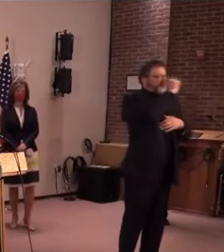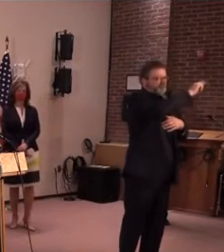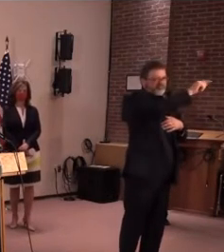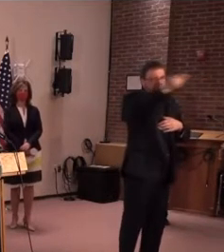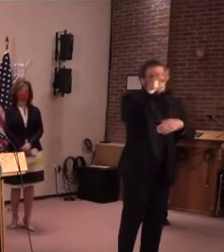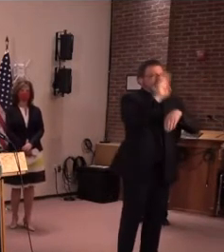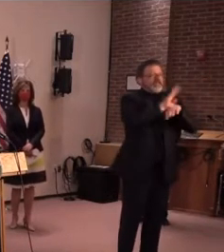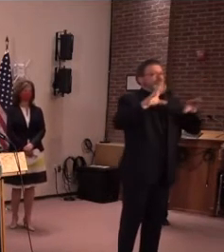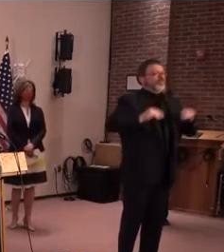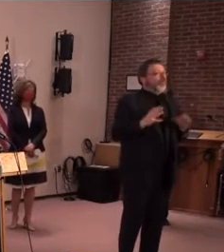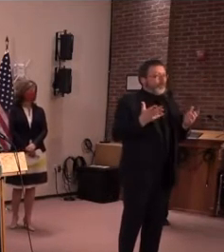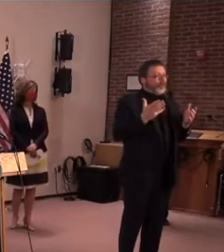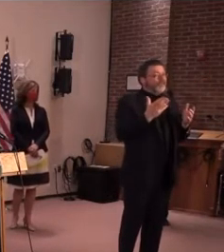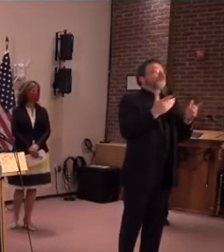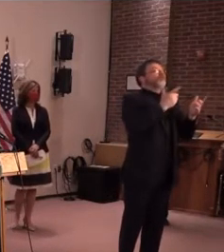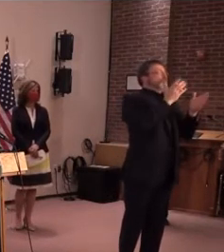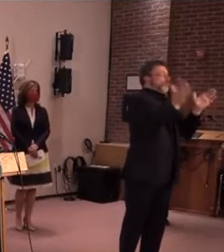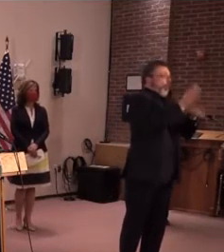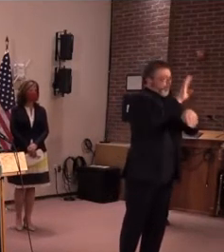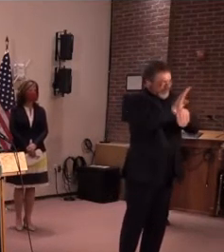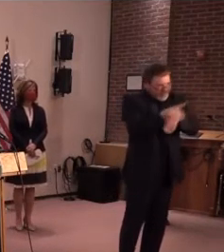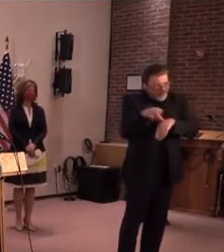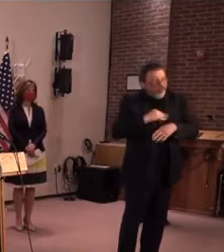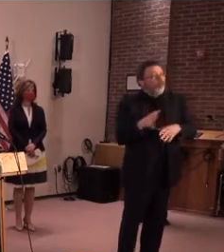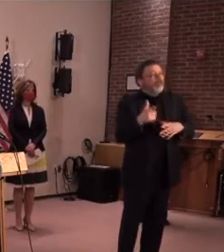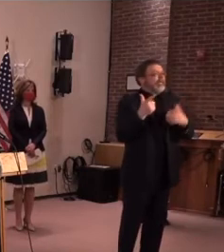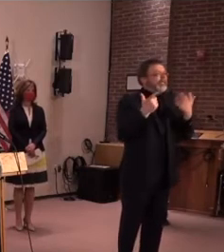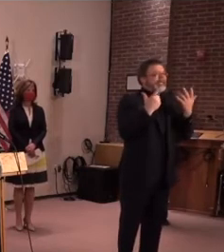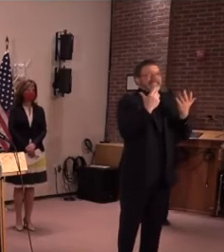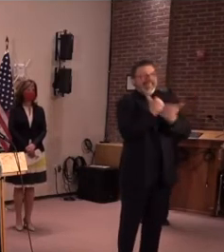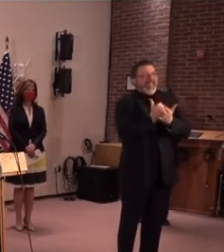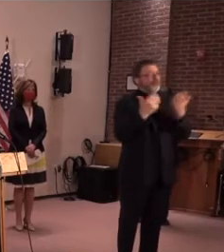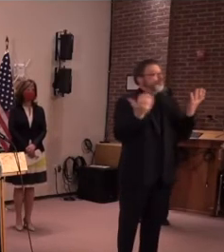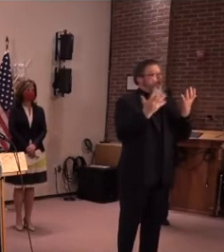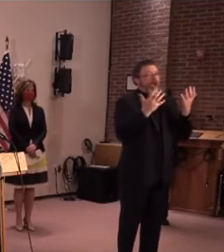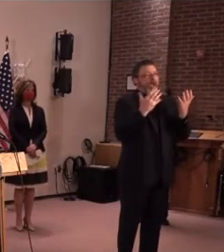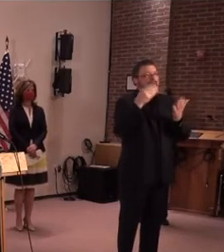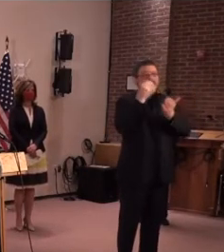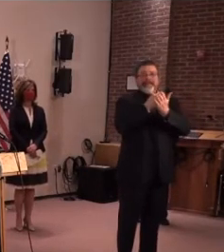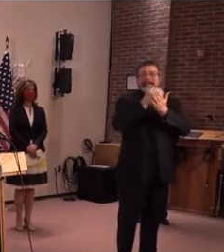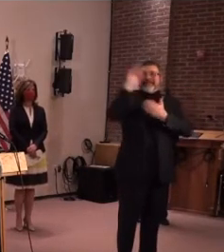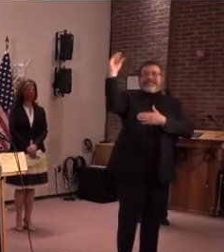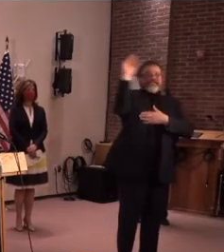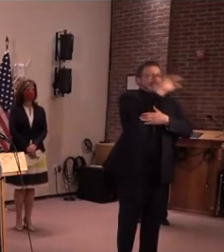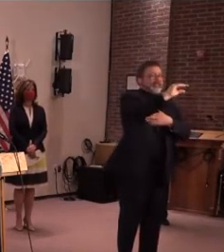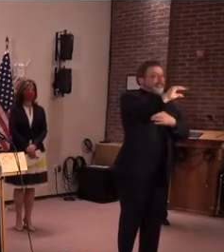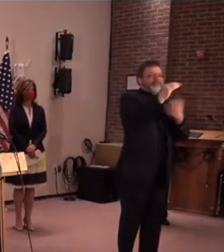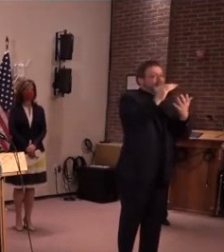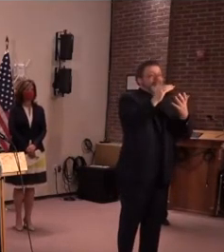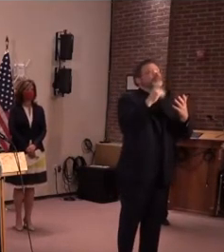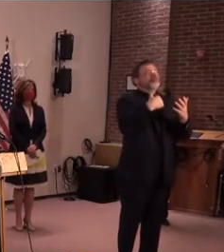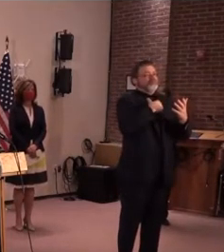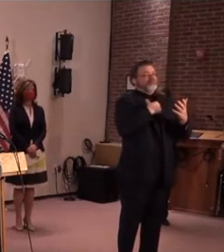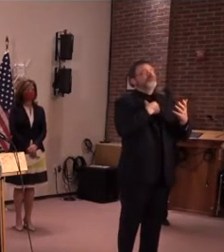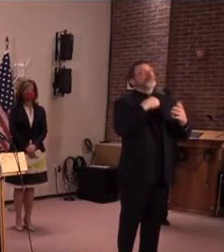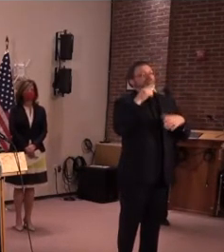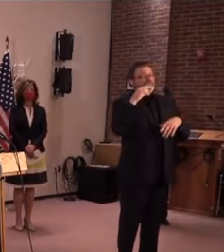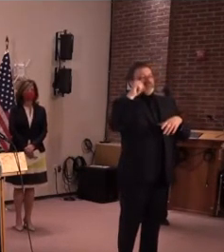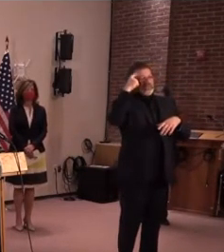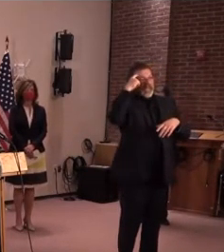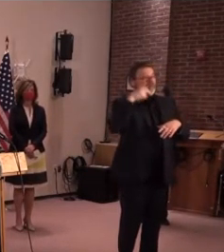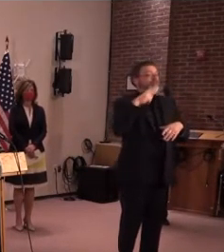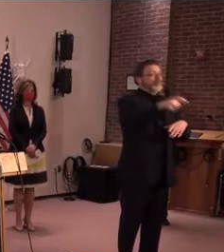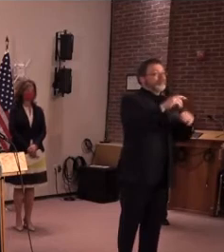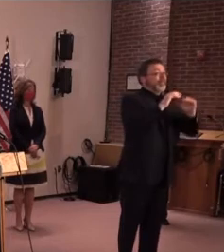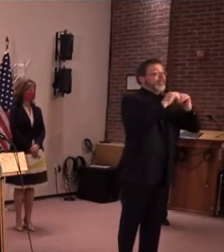small businesses need help, not only direct, but also help navigating the programs, grants, loans,